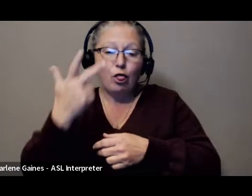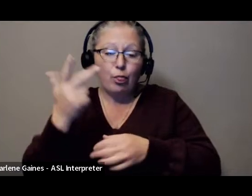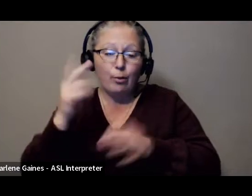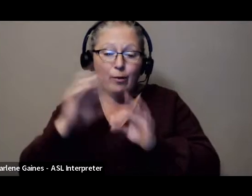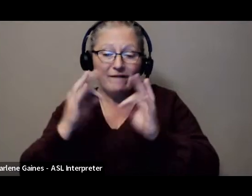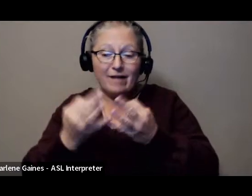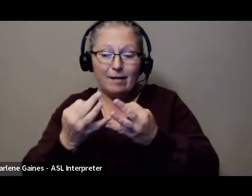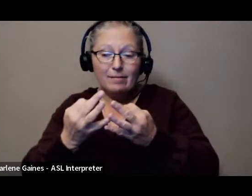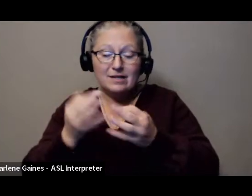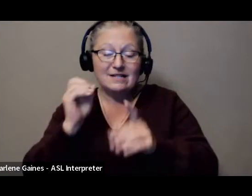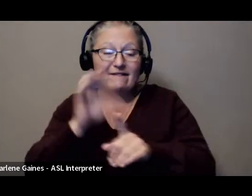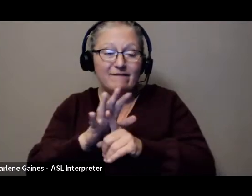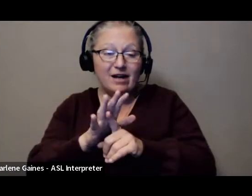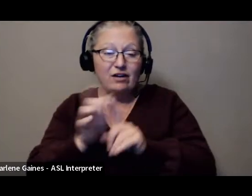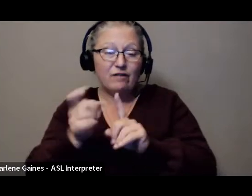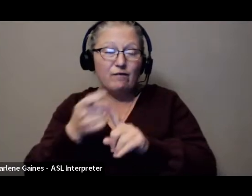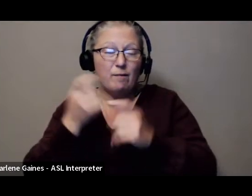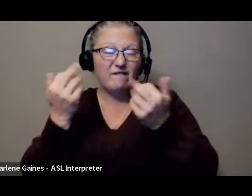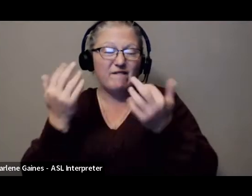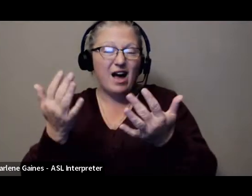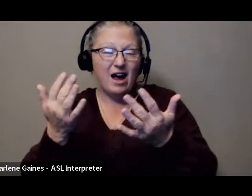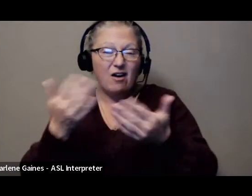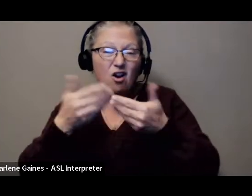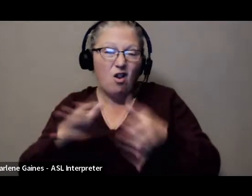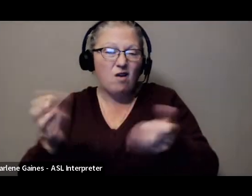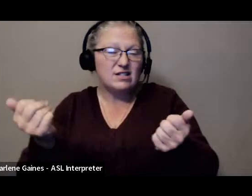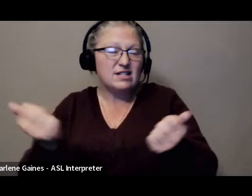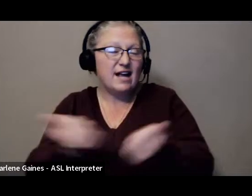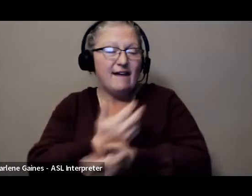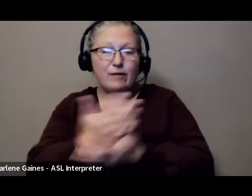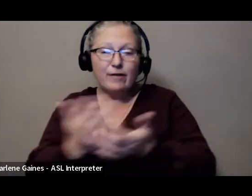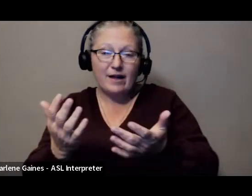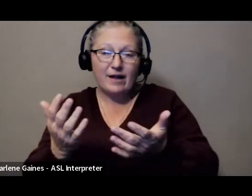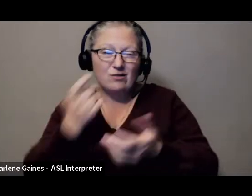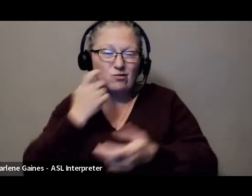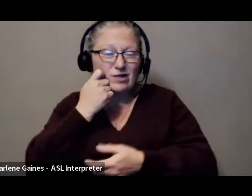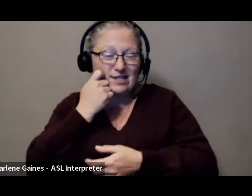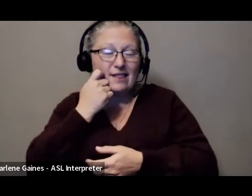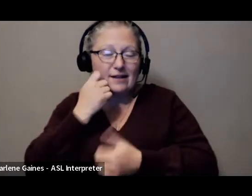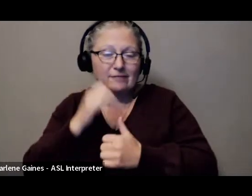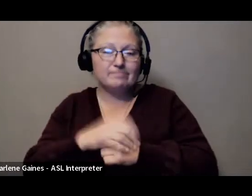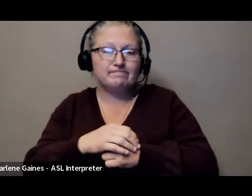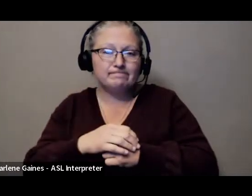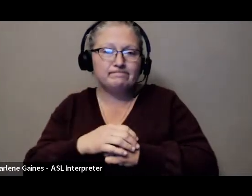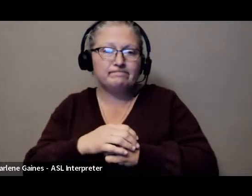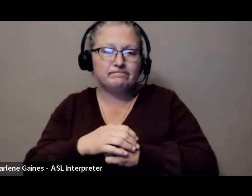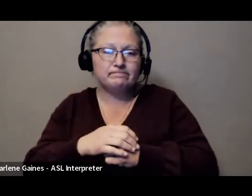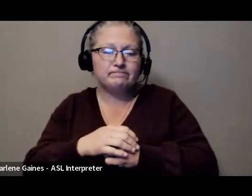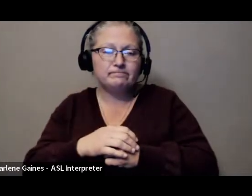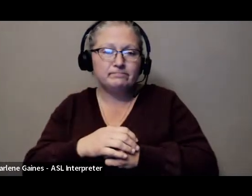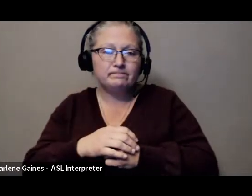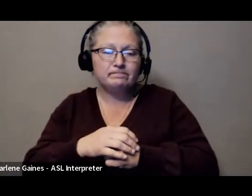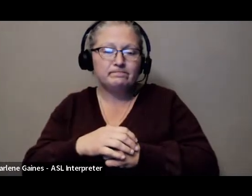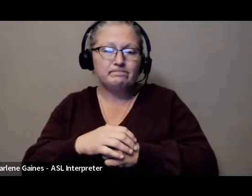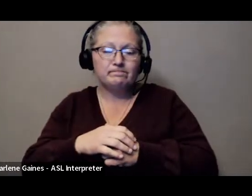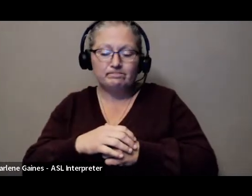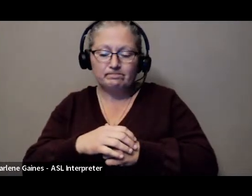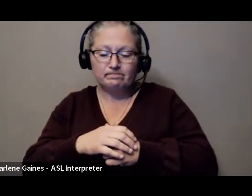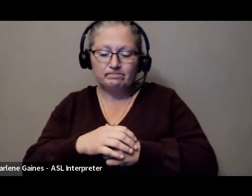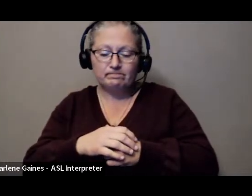families that were affected by a fire who lost everything recently. And